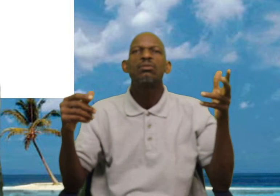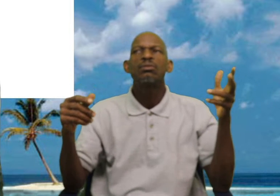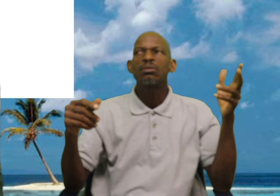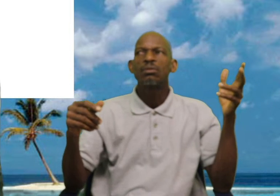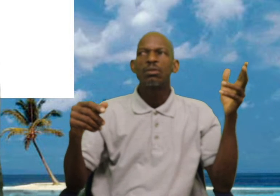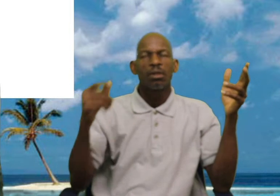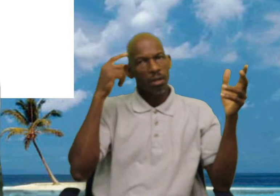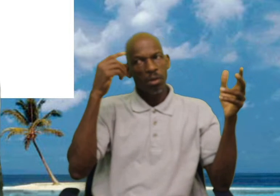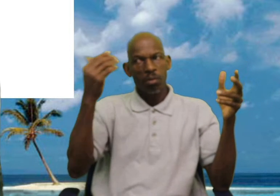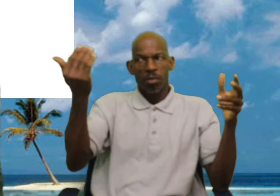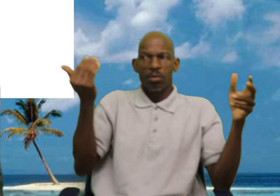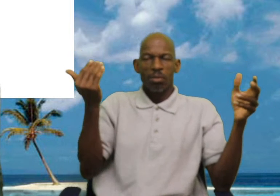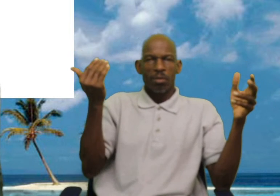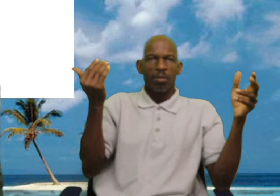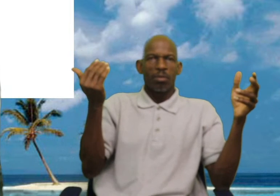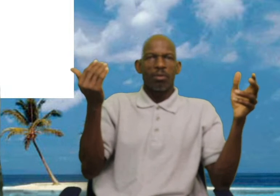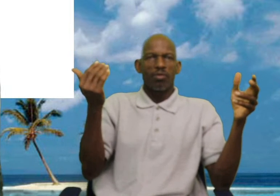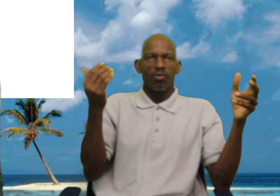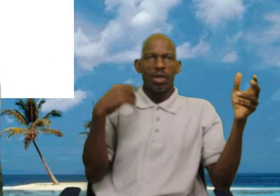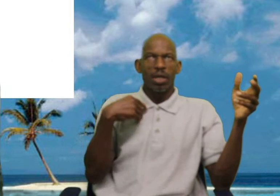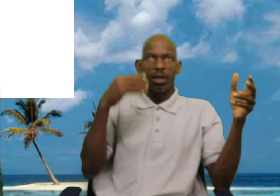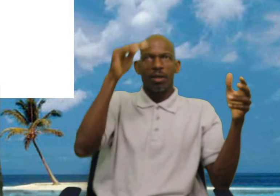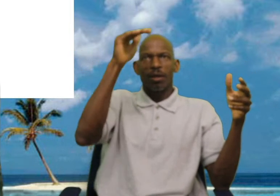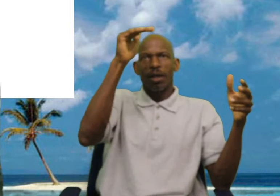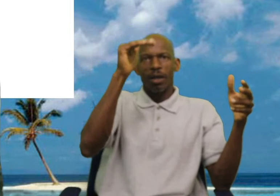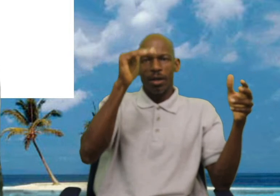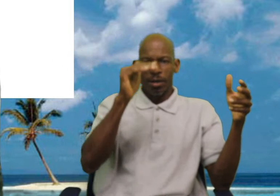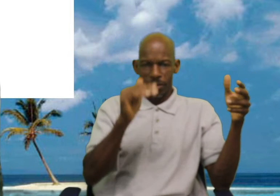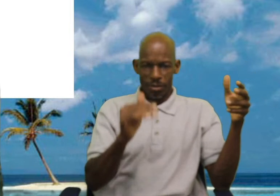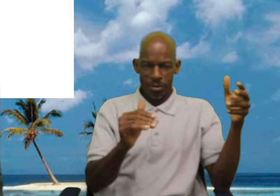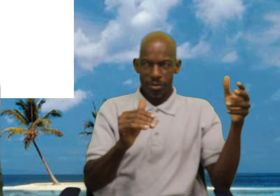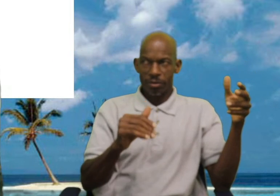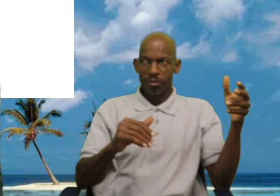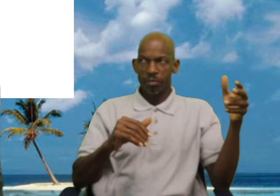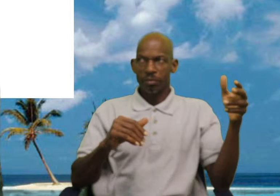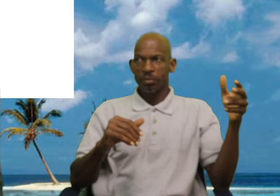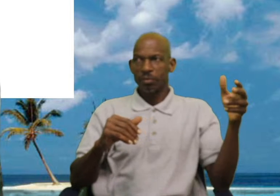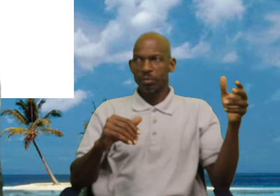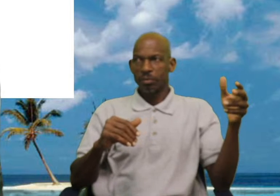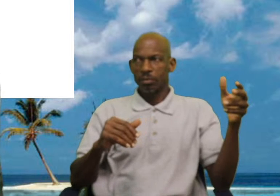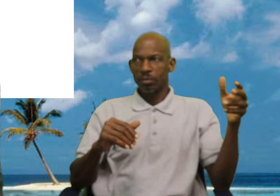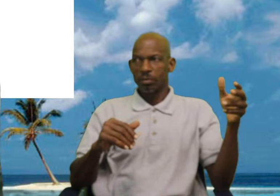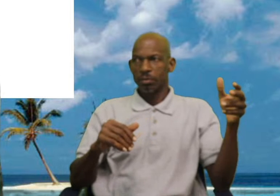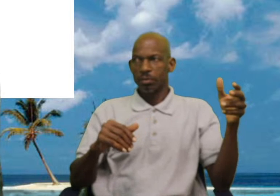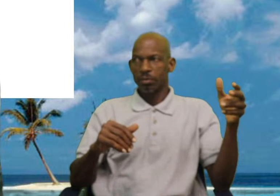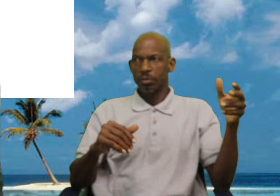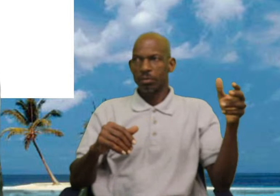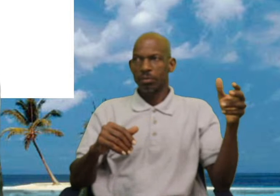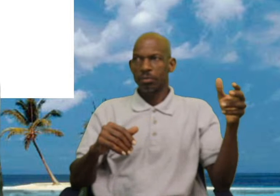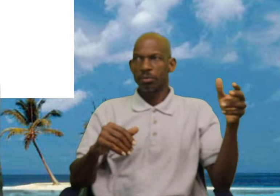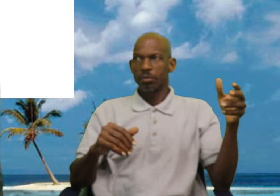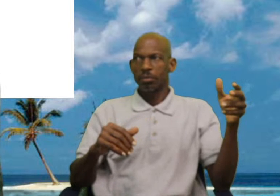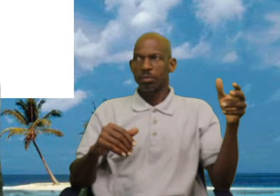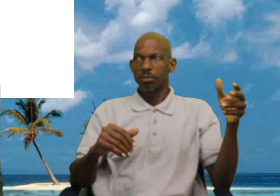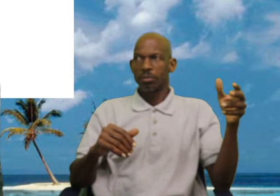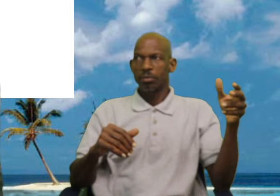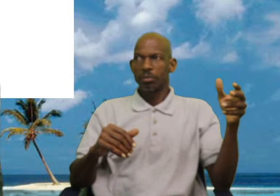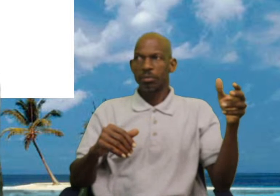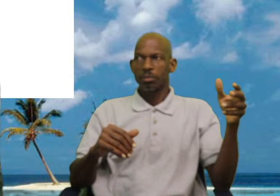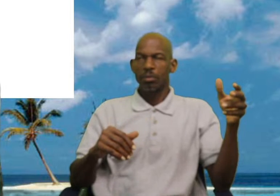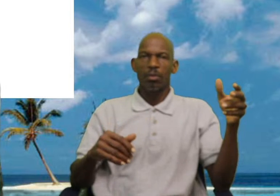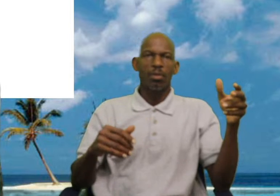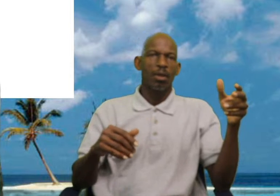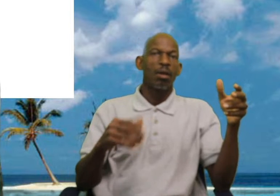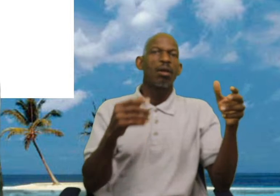Remember, we had it before. So what we can use instead of she? Instead of she, we could